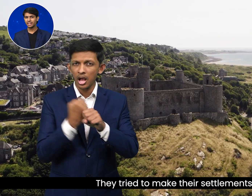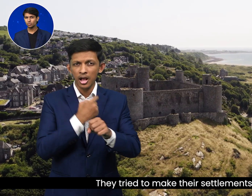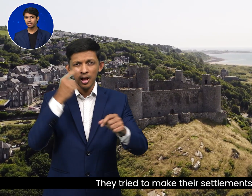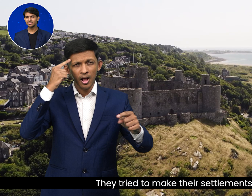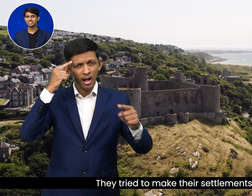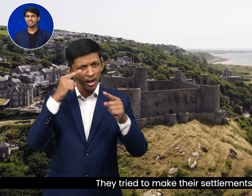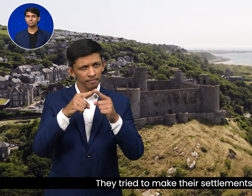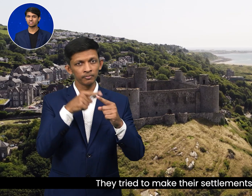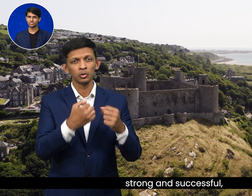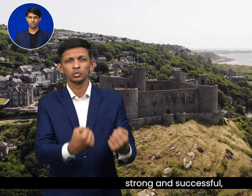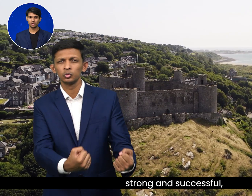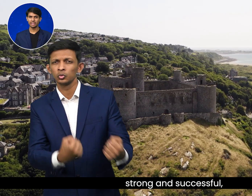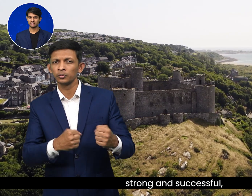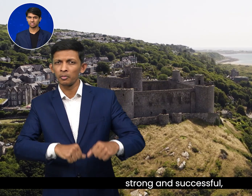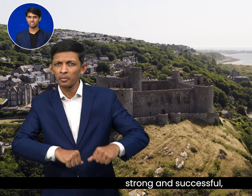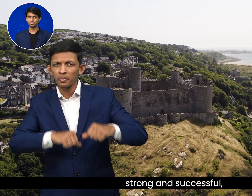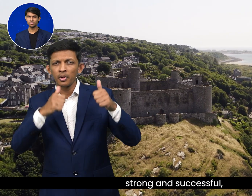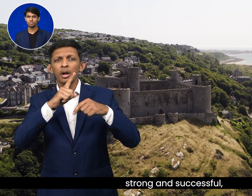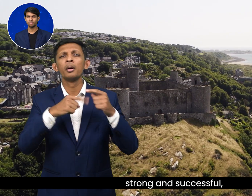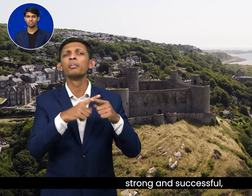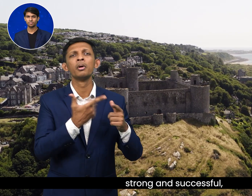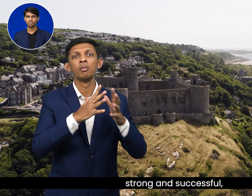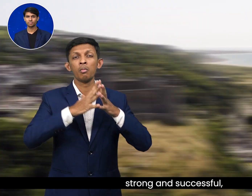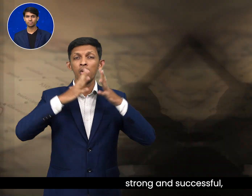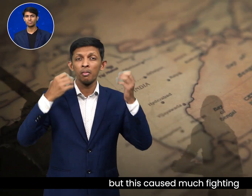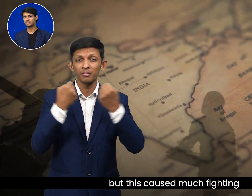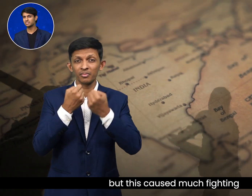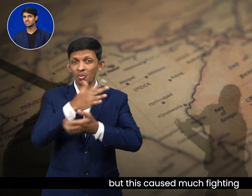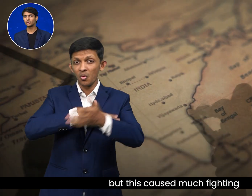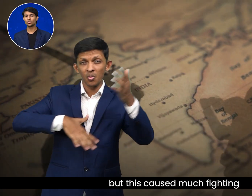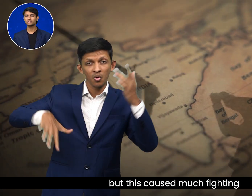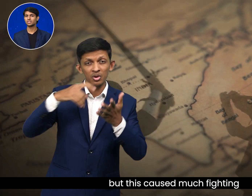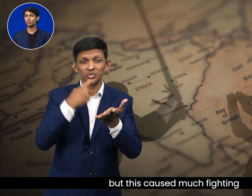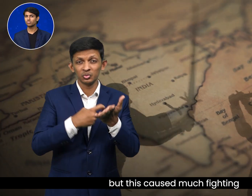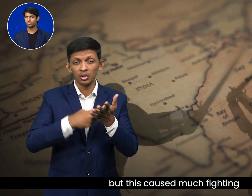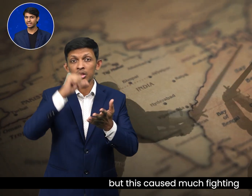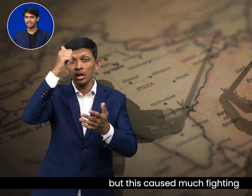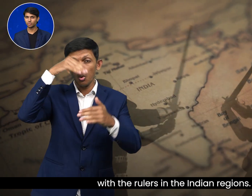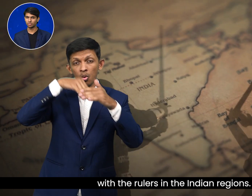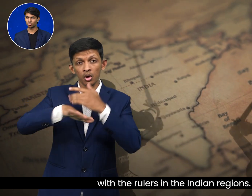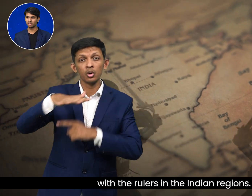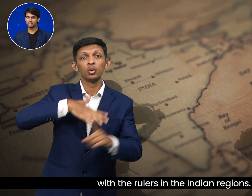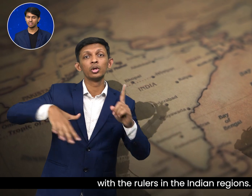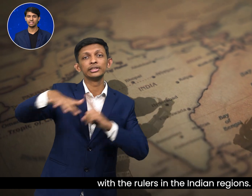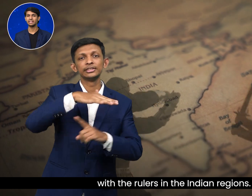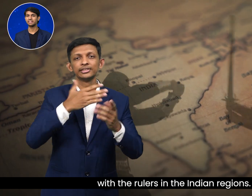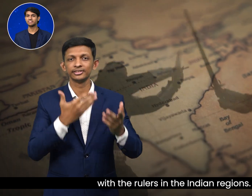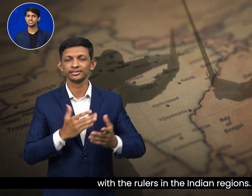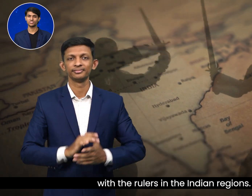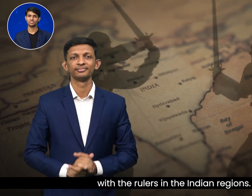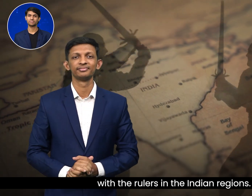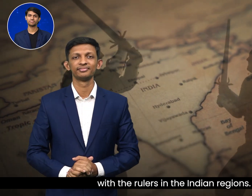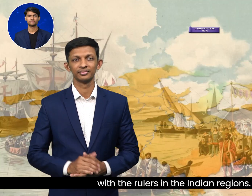They tried to make their settlement strong and successful, but this caused a lot of fighting with the rulers in the